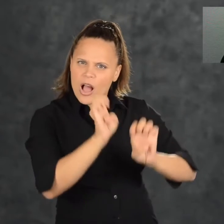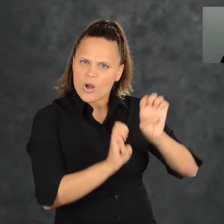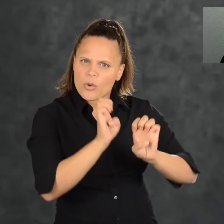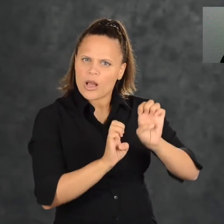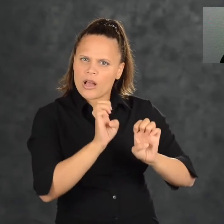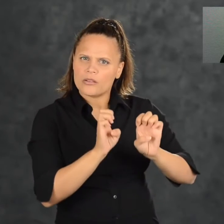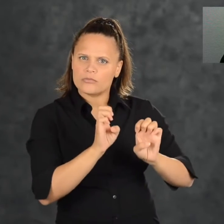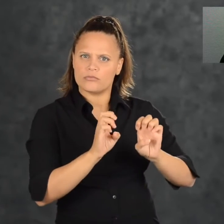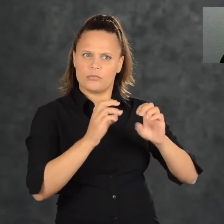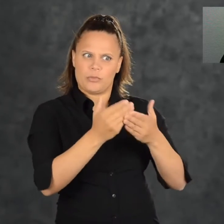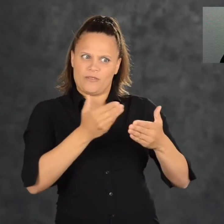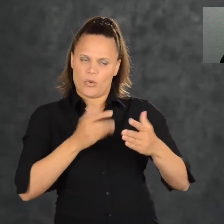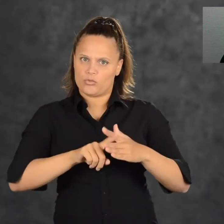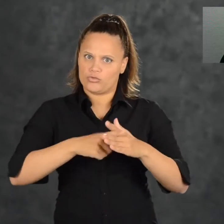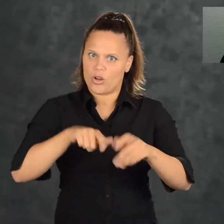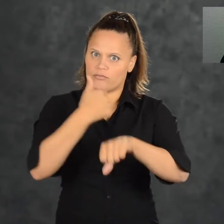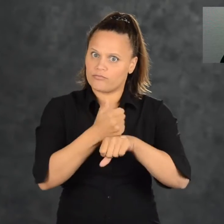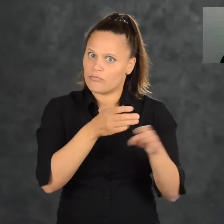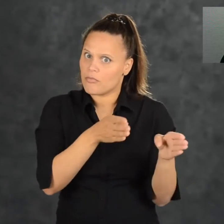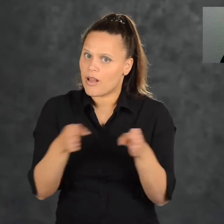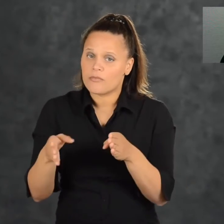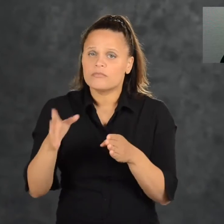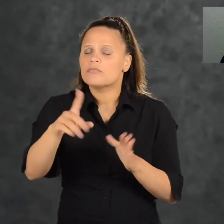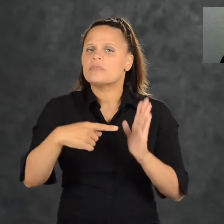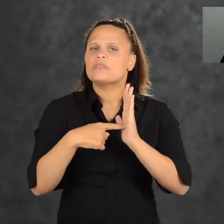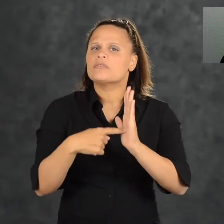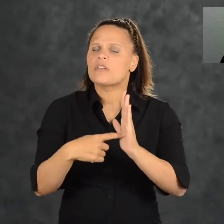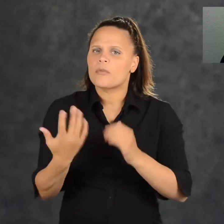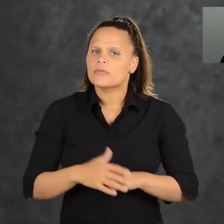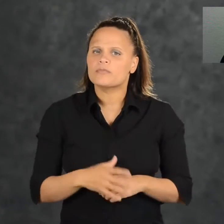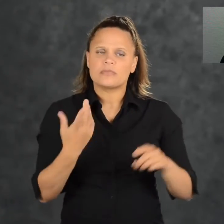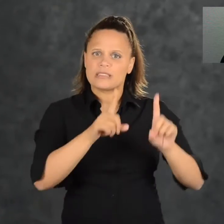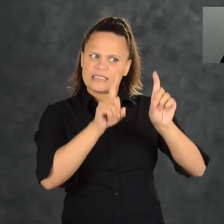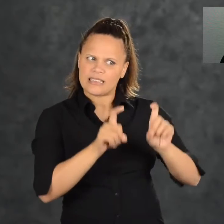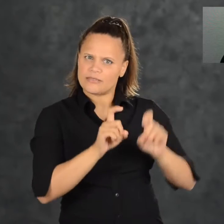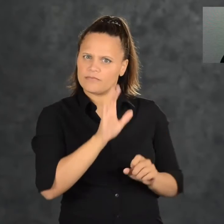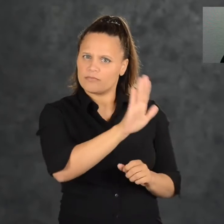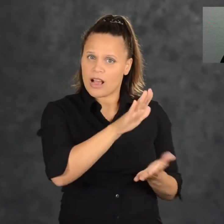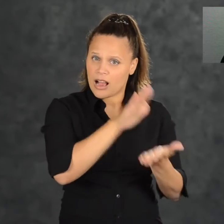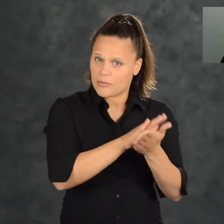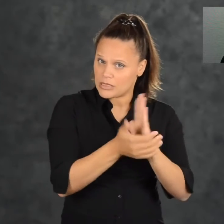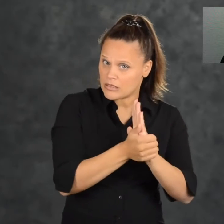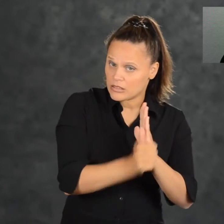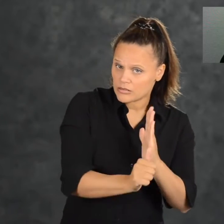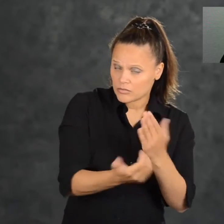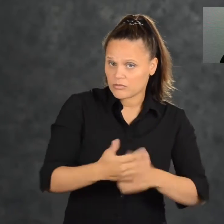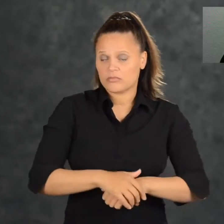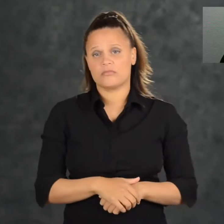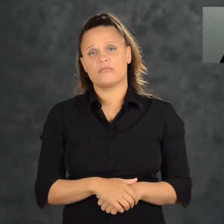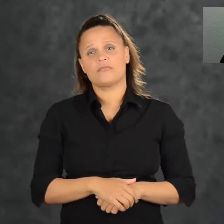time. It's important for the school to evaluate before they set up this plan. For example, it's important to